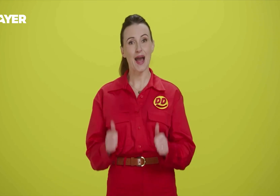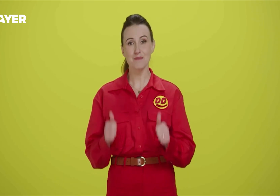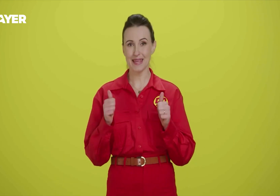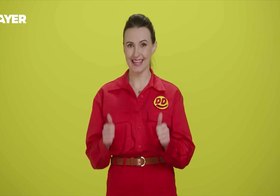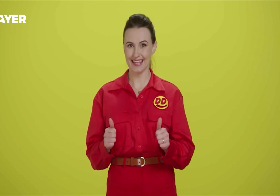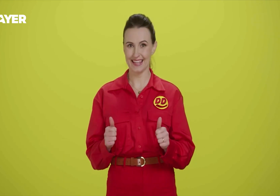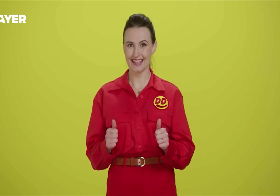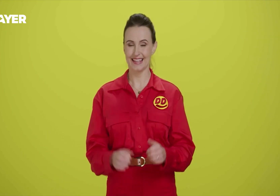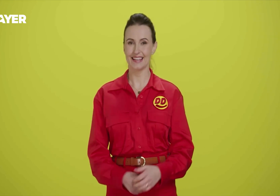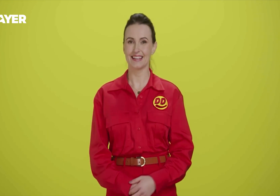Happy.